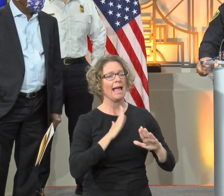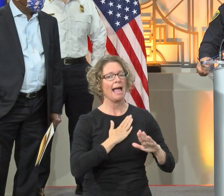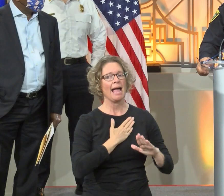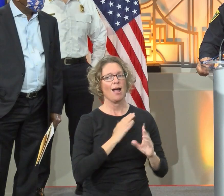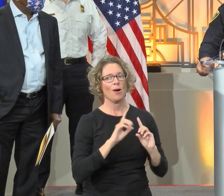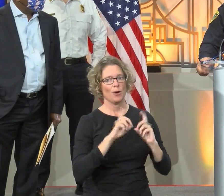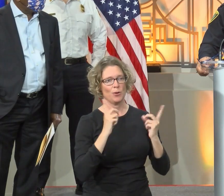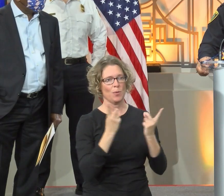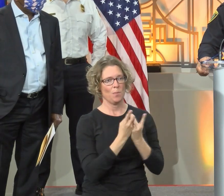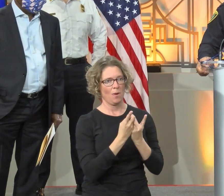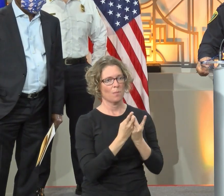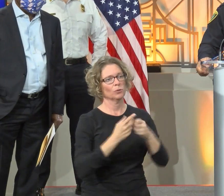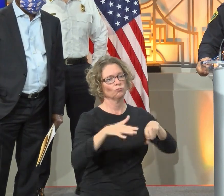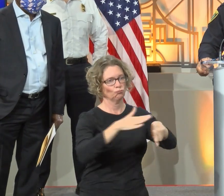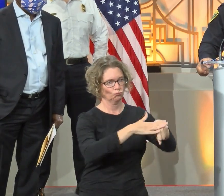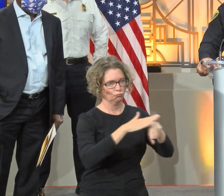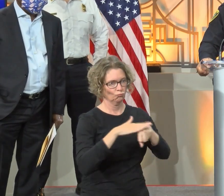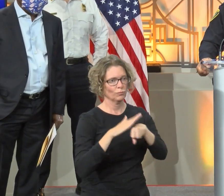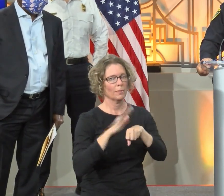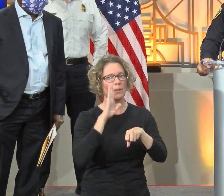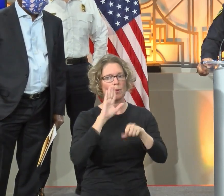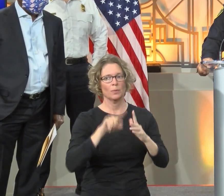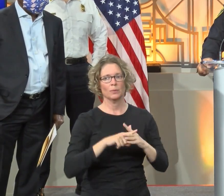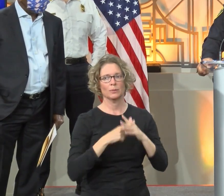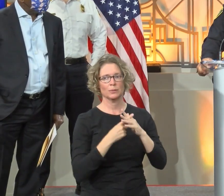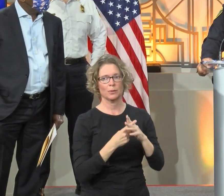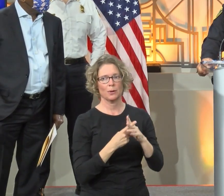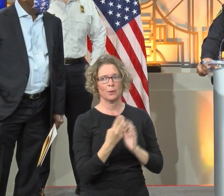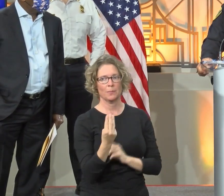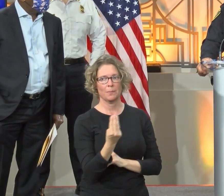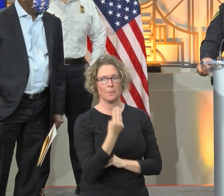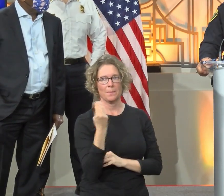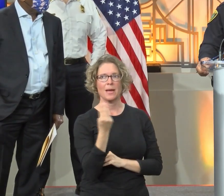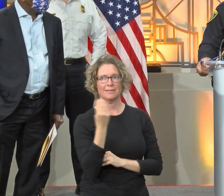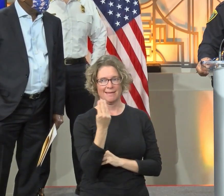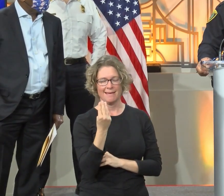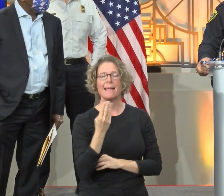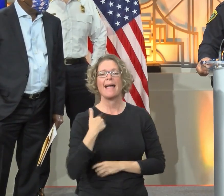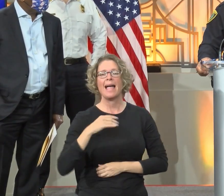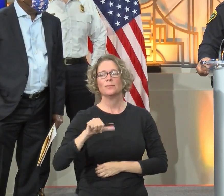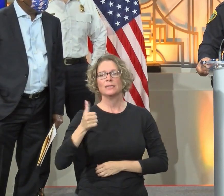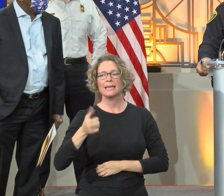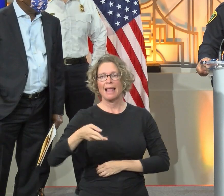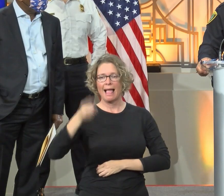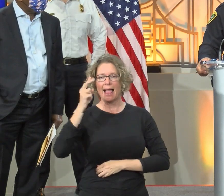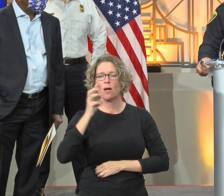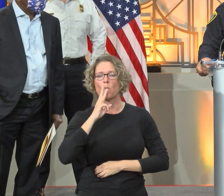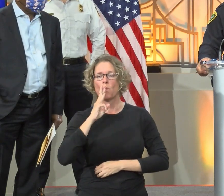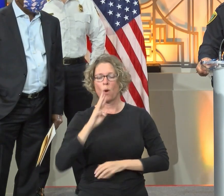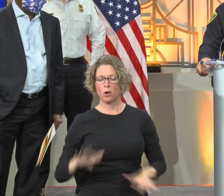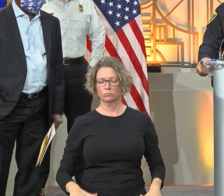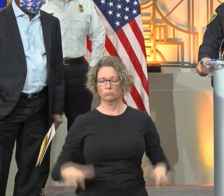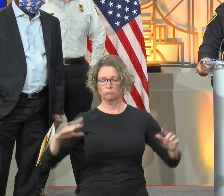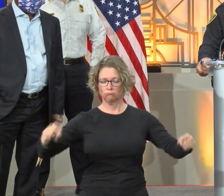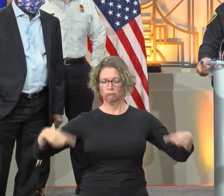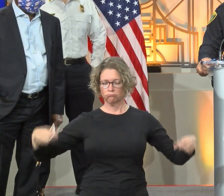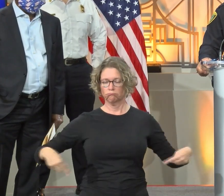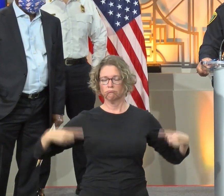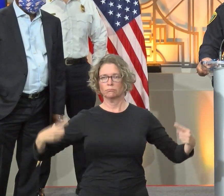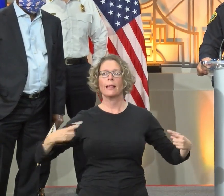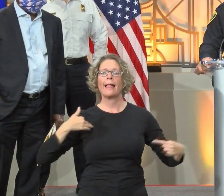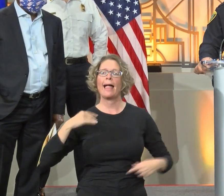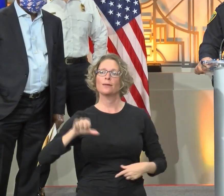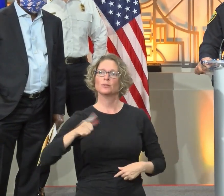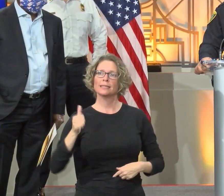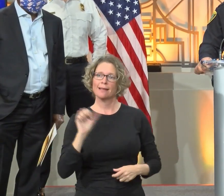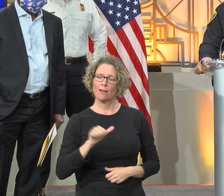on an alert posture that will begin Monday. We have 10 high water rescue vehicles that are already fully deployed across the city. We have 10